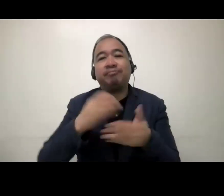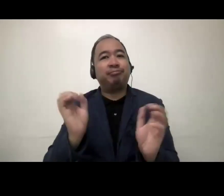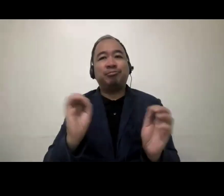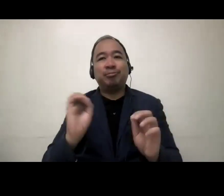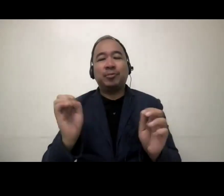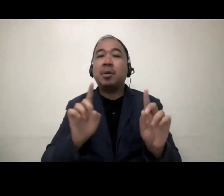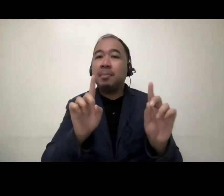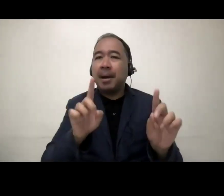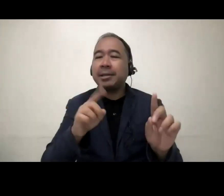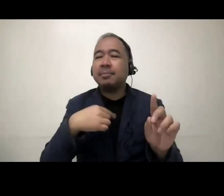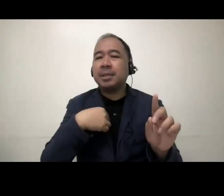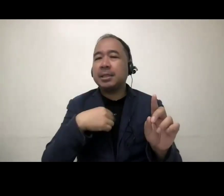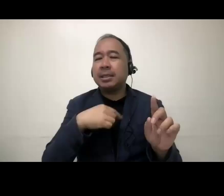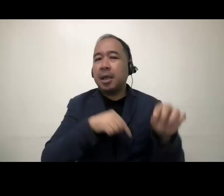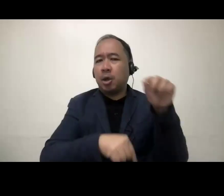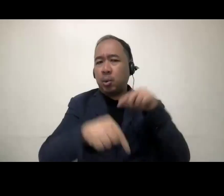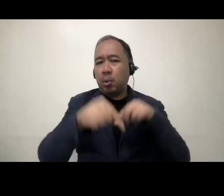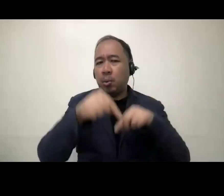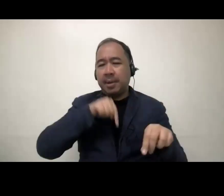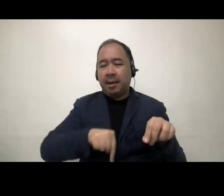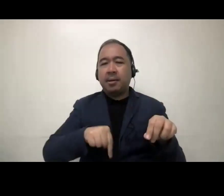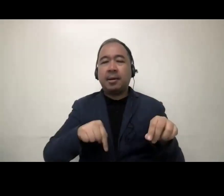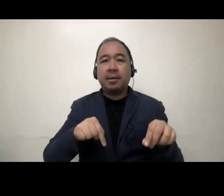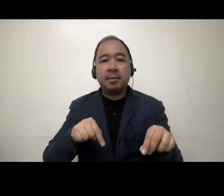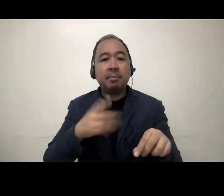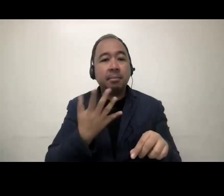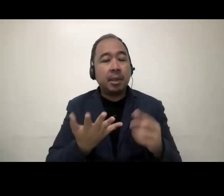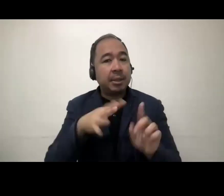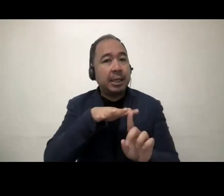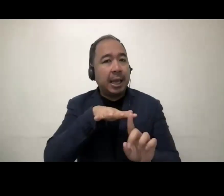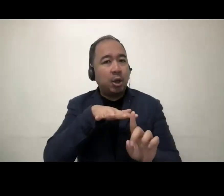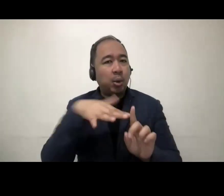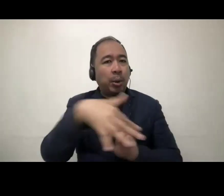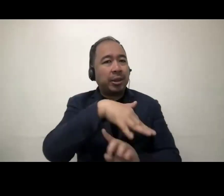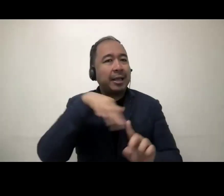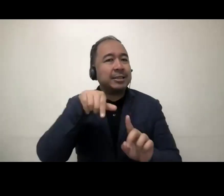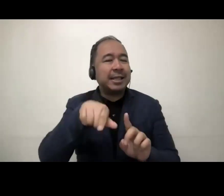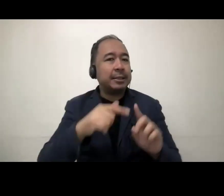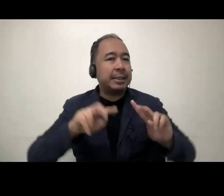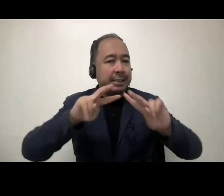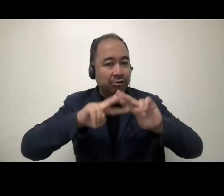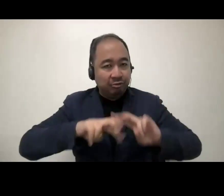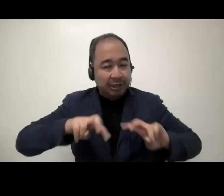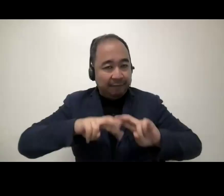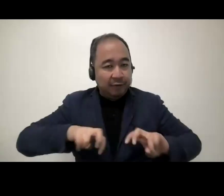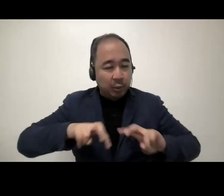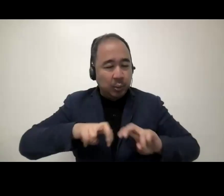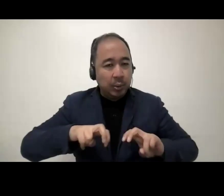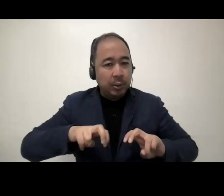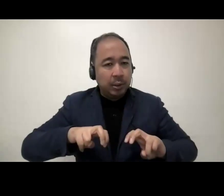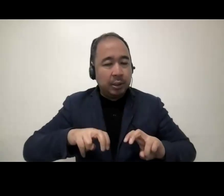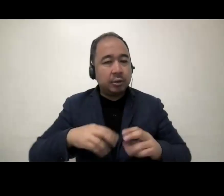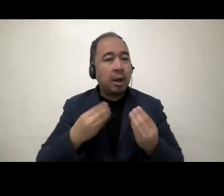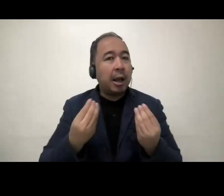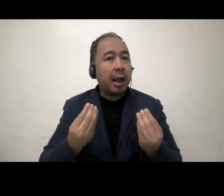But I'd like to go back to perhaps, in the context of the review and how accountability can be